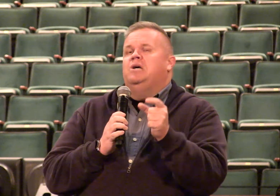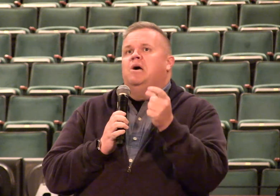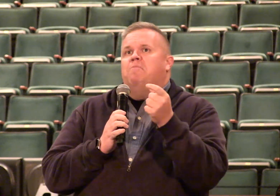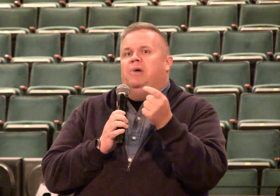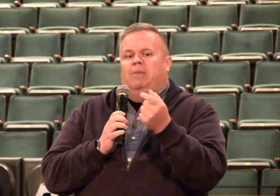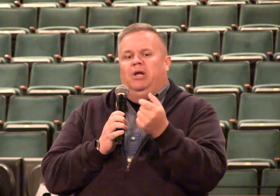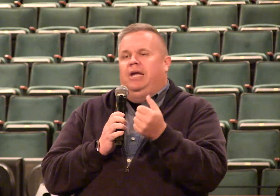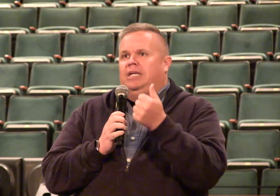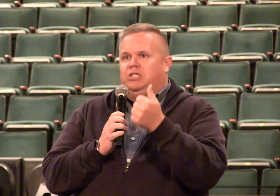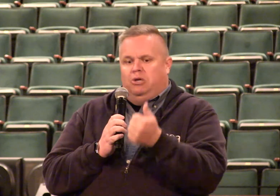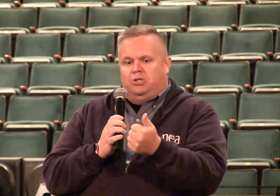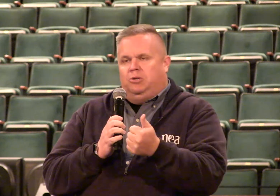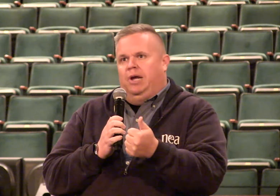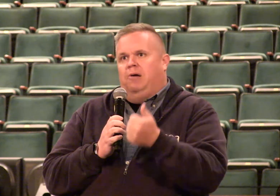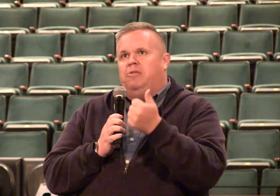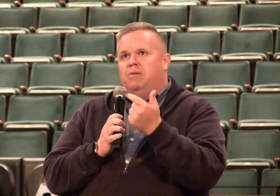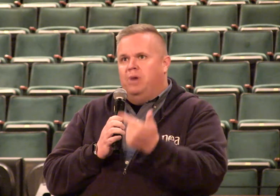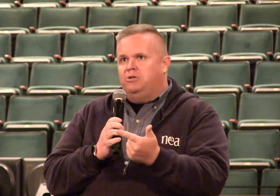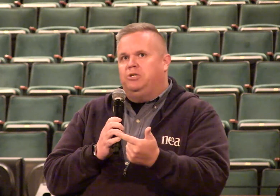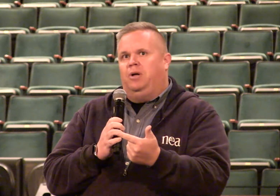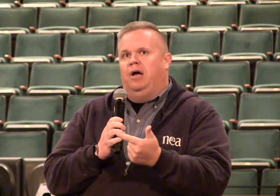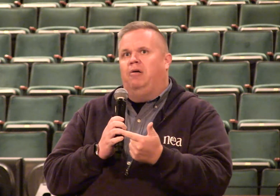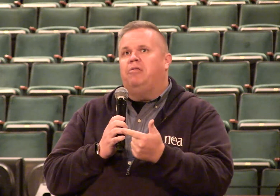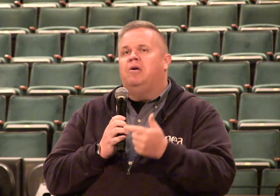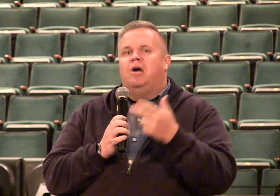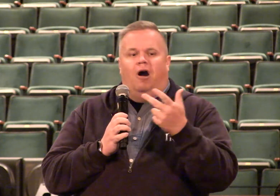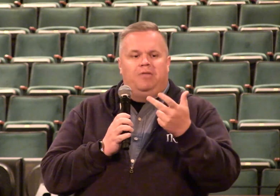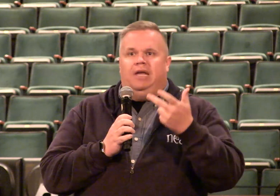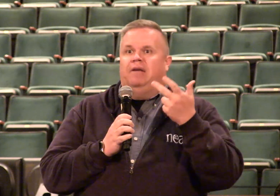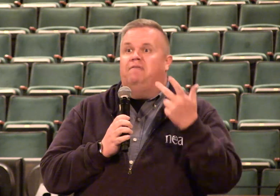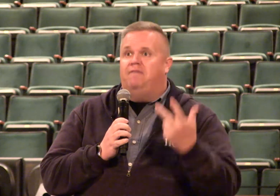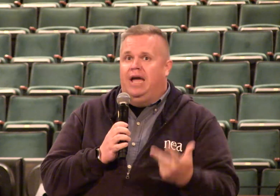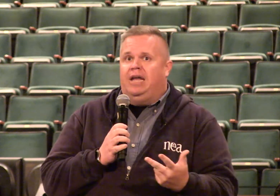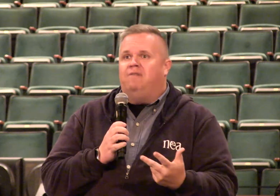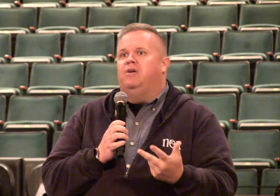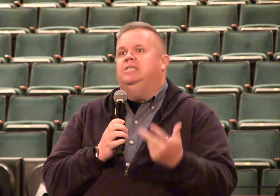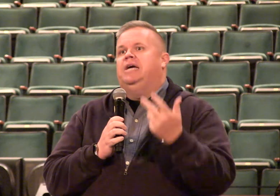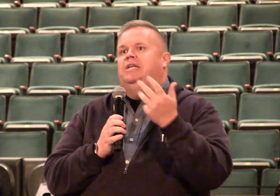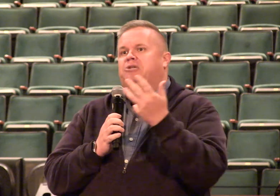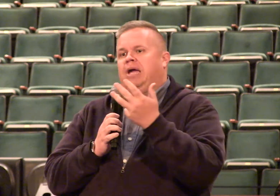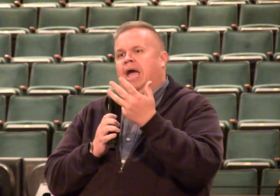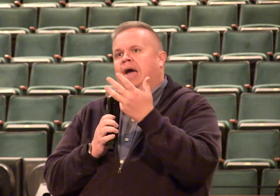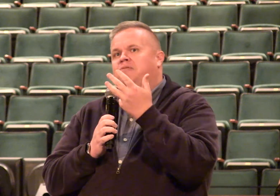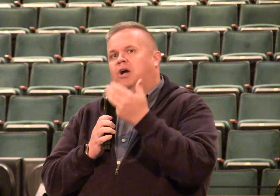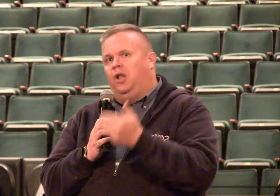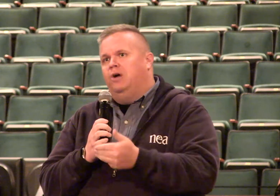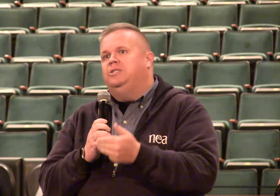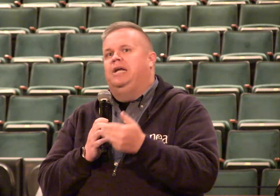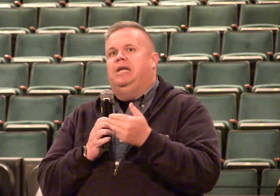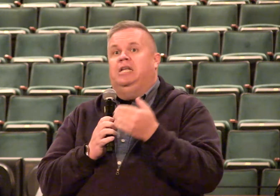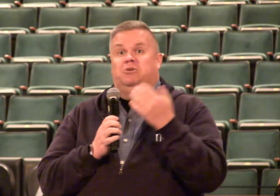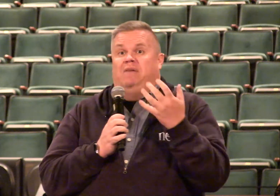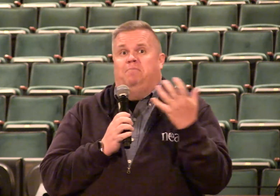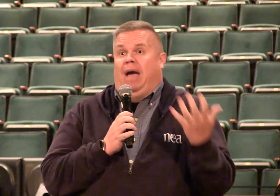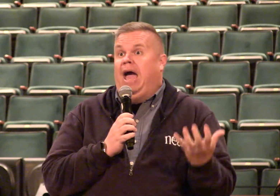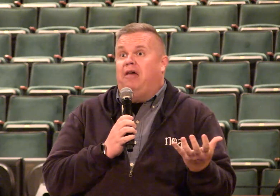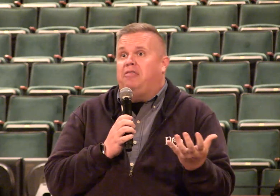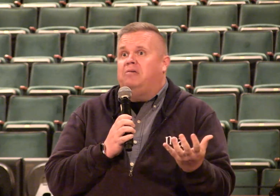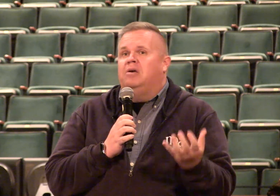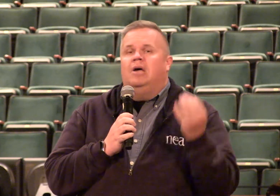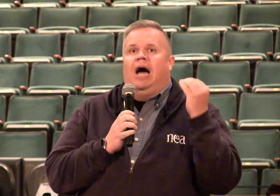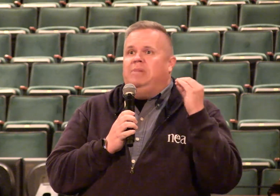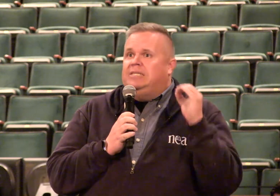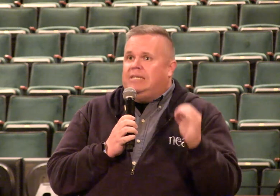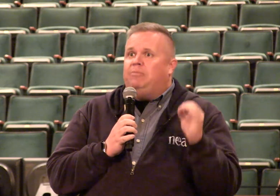teach, but I'm looking at social health, emotional health. Are they getting fed every day? Do they have the clothes they need? Do they have a